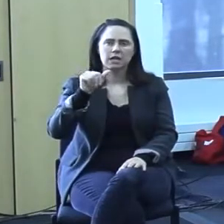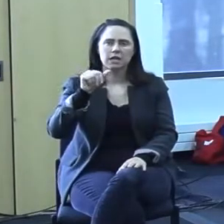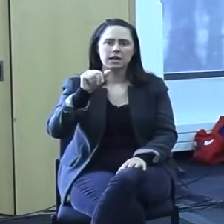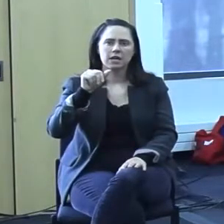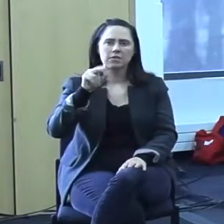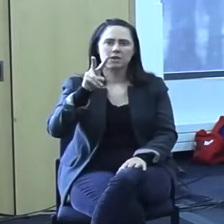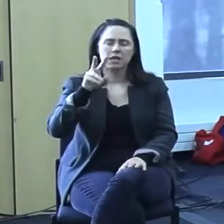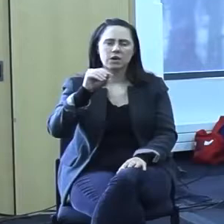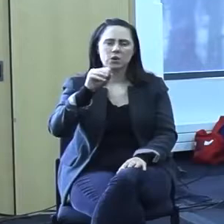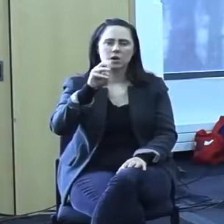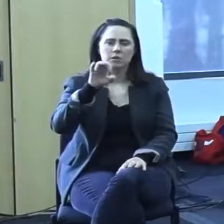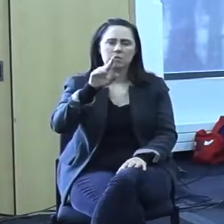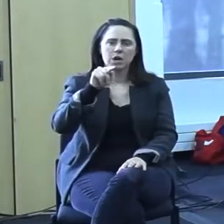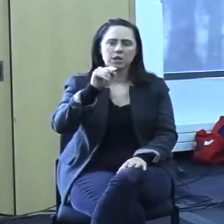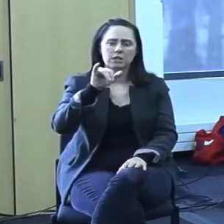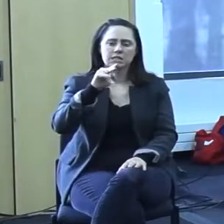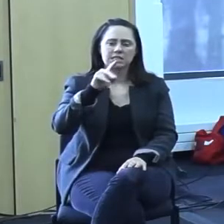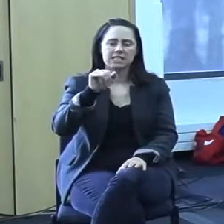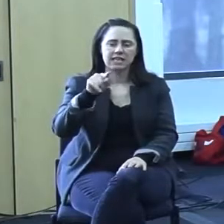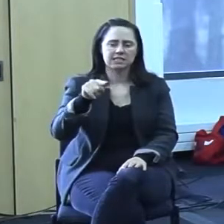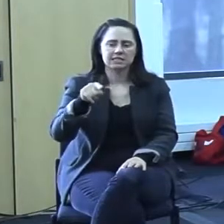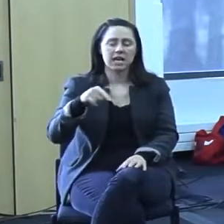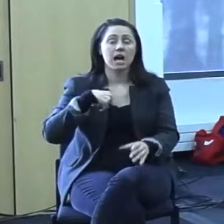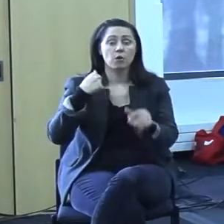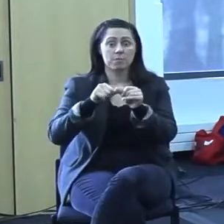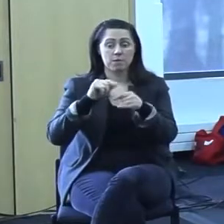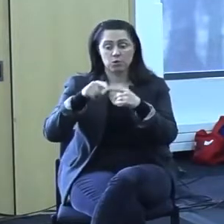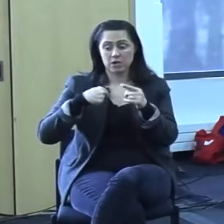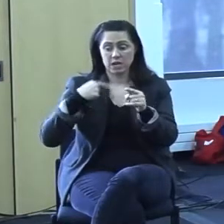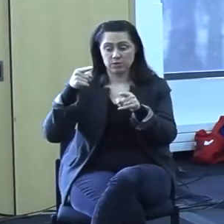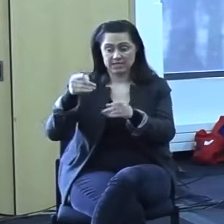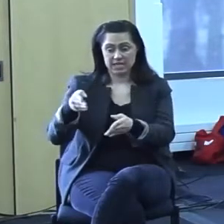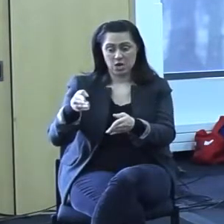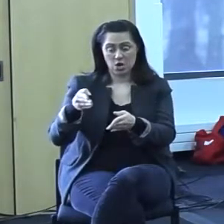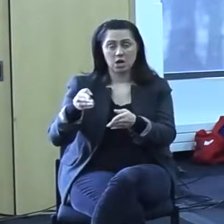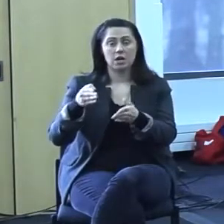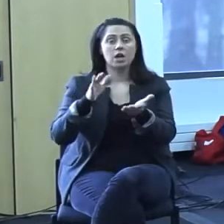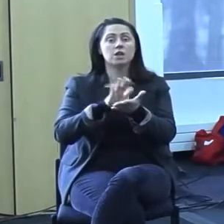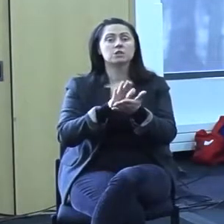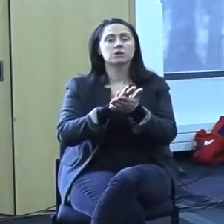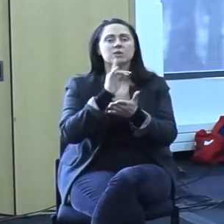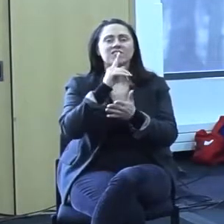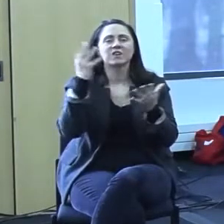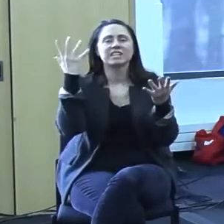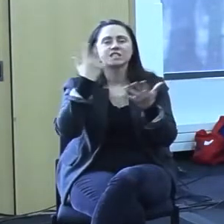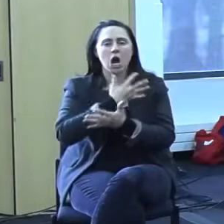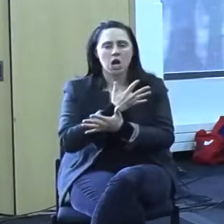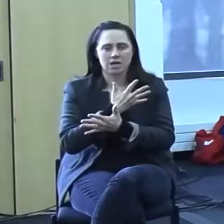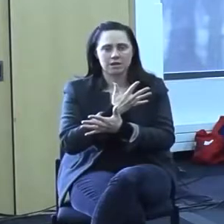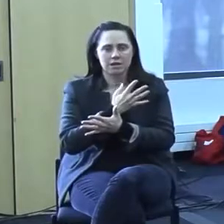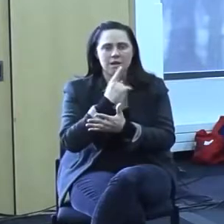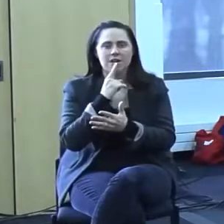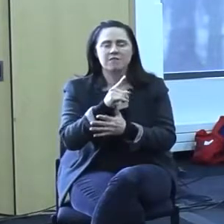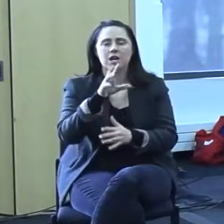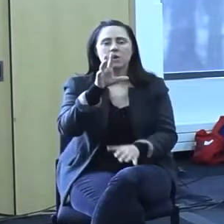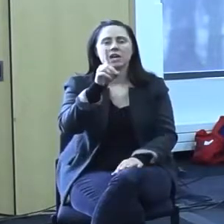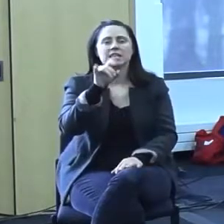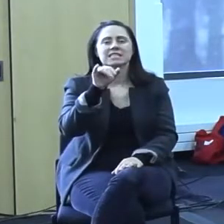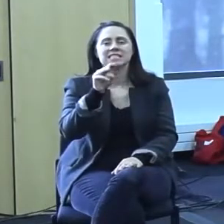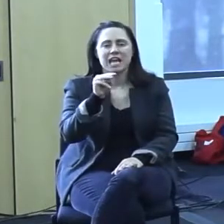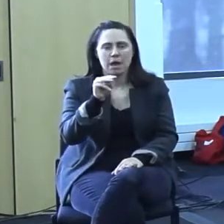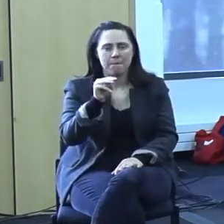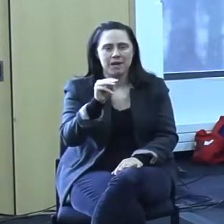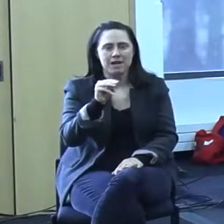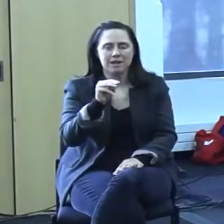AVO Martinez. I remember when I was there, the school was very dark and very dim. There